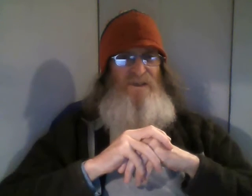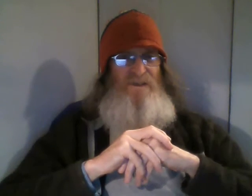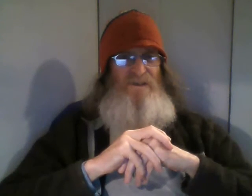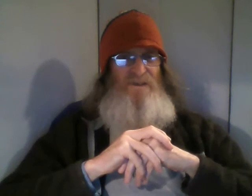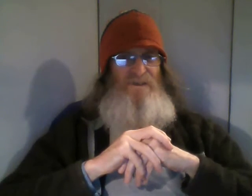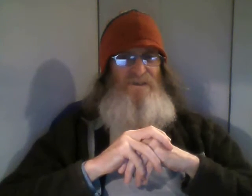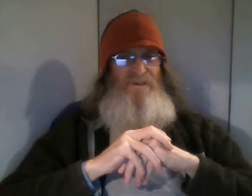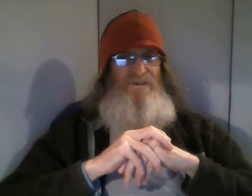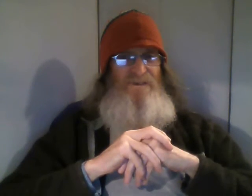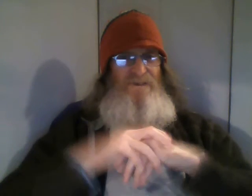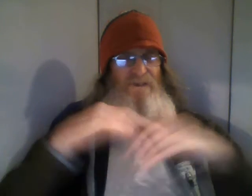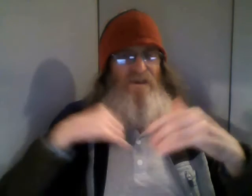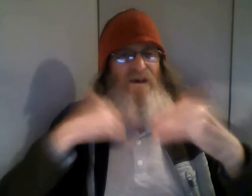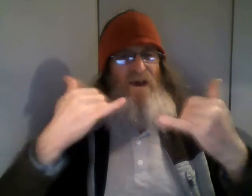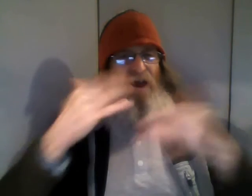An emergency crew on its way.